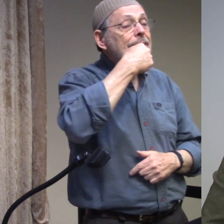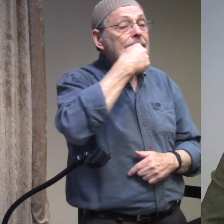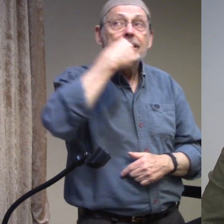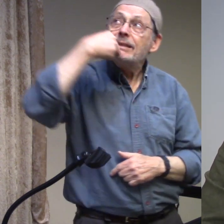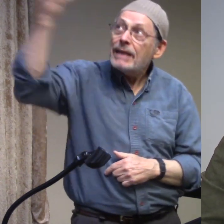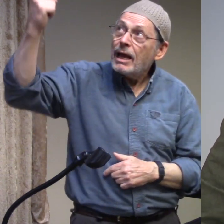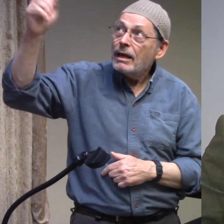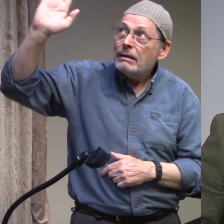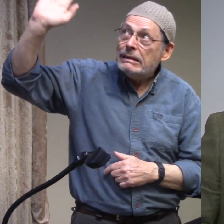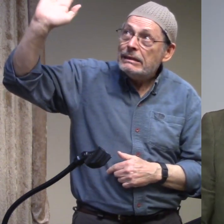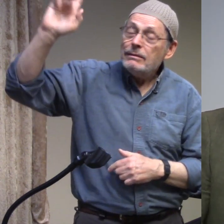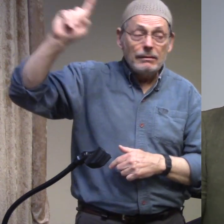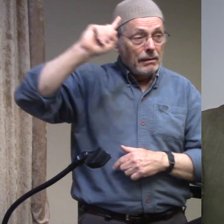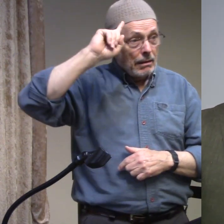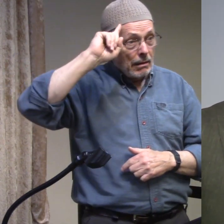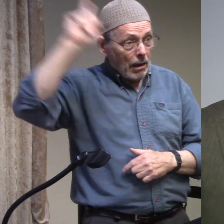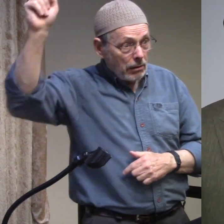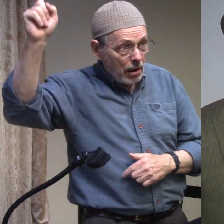Allah.